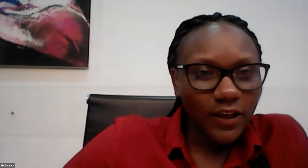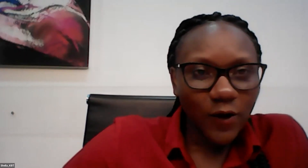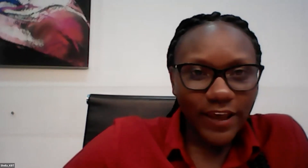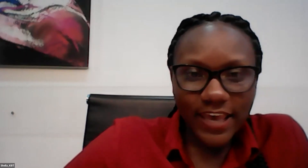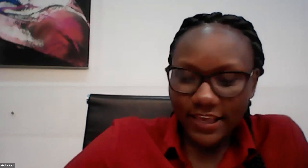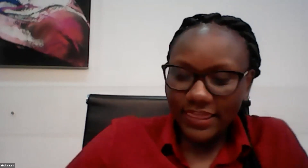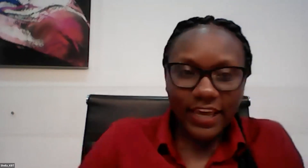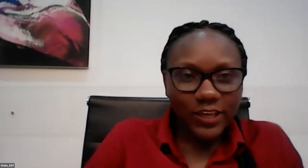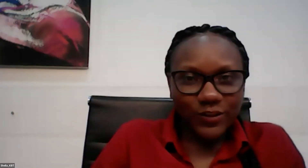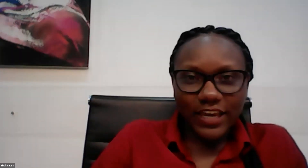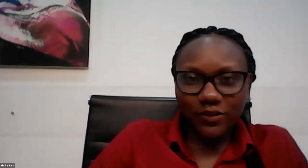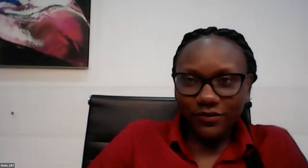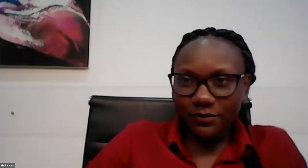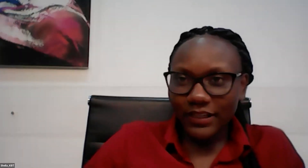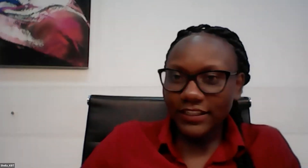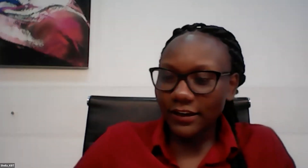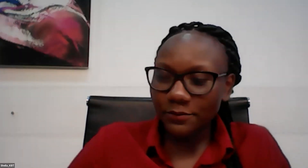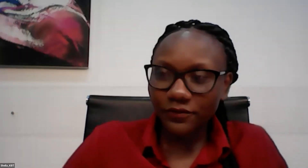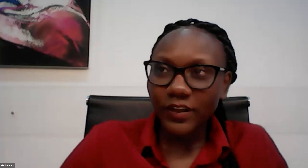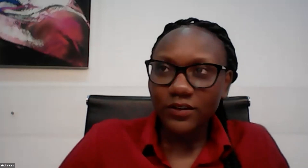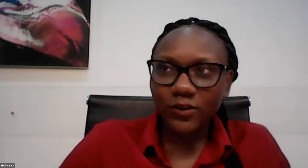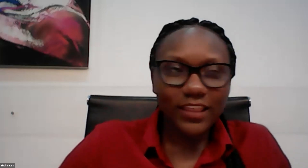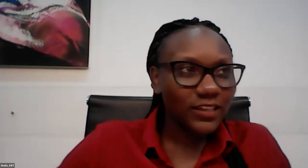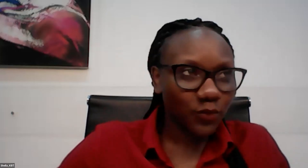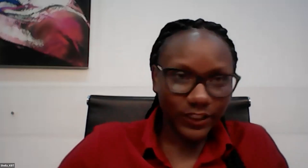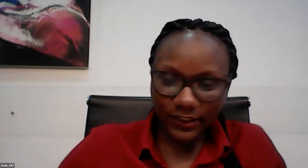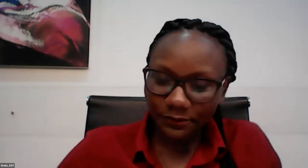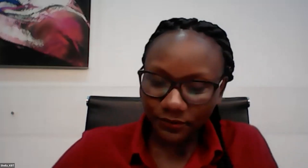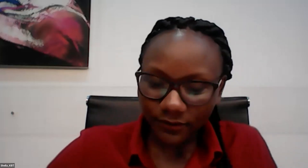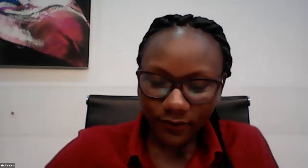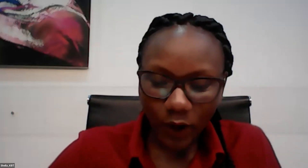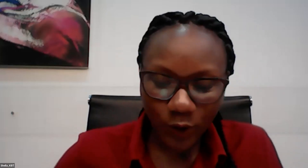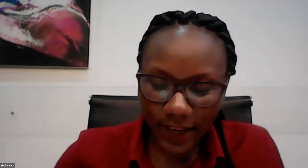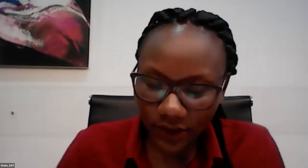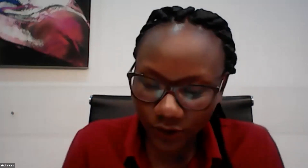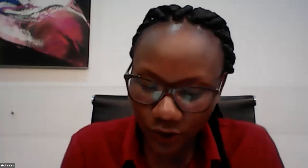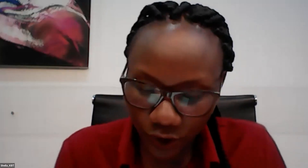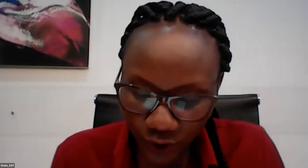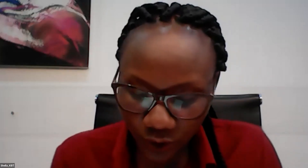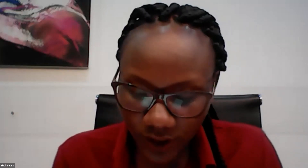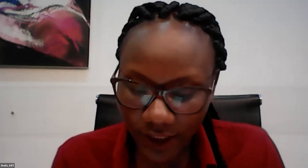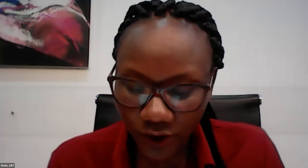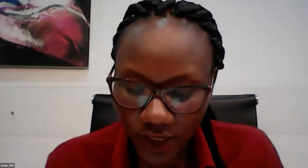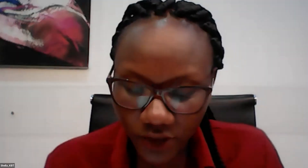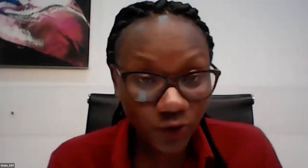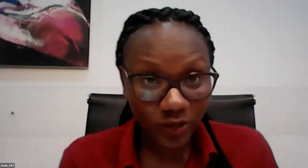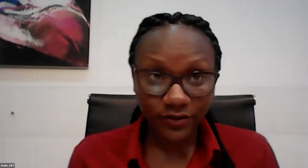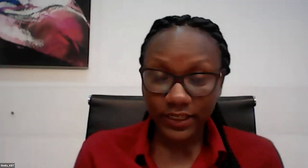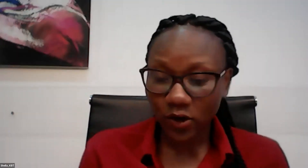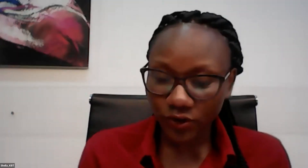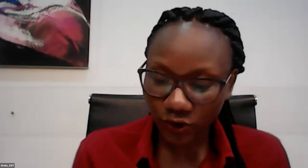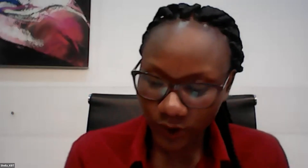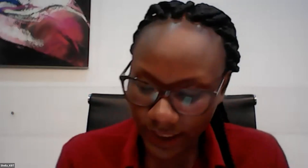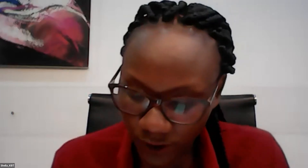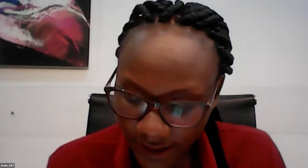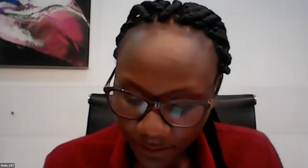Okay, thank you very much. So at this point, would like to go to the introduction to Innovate